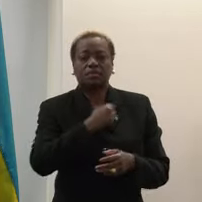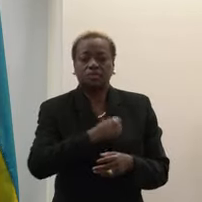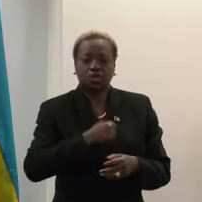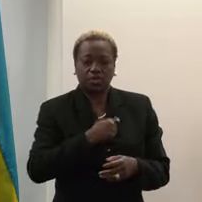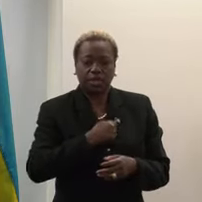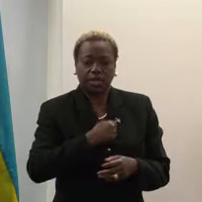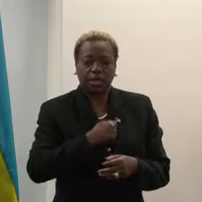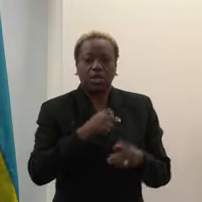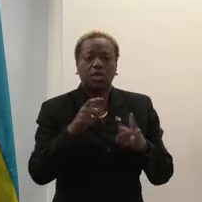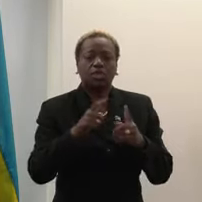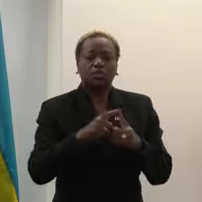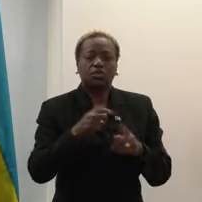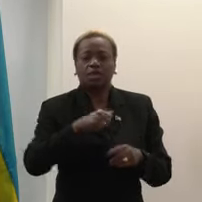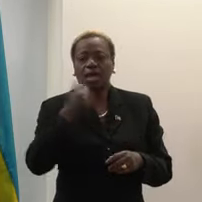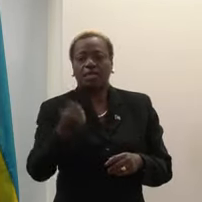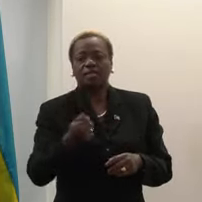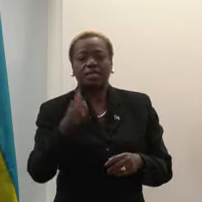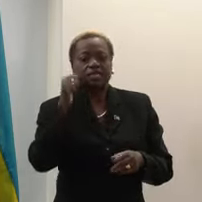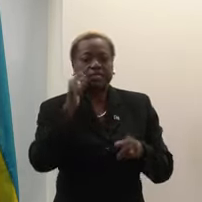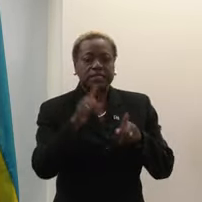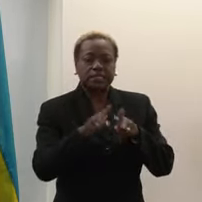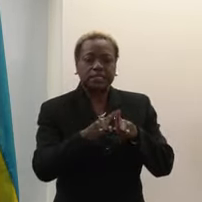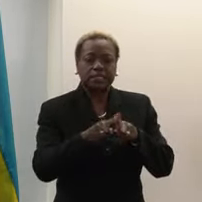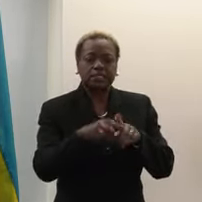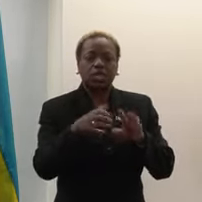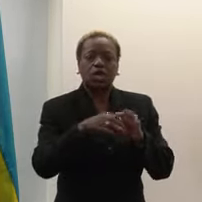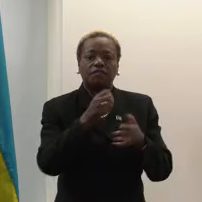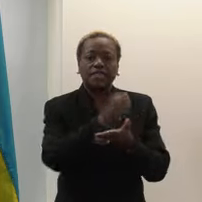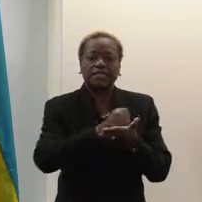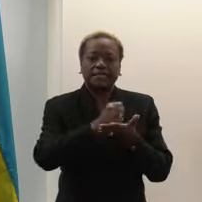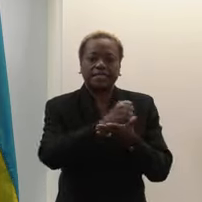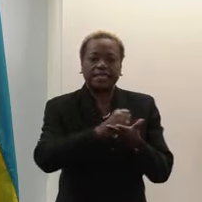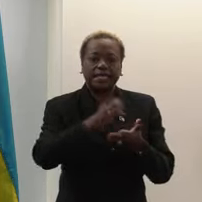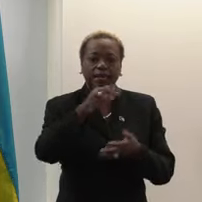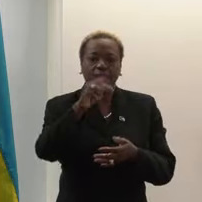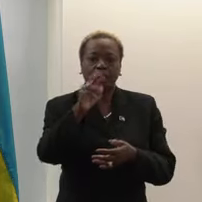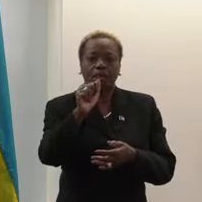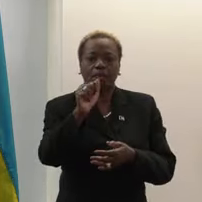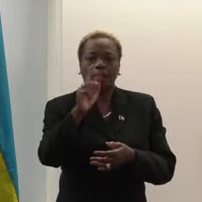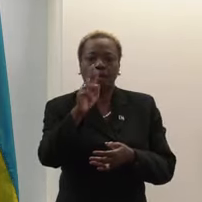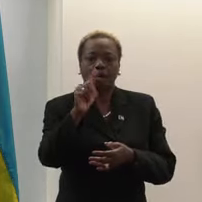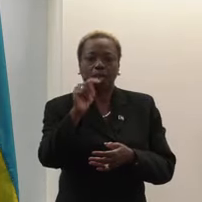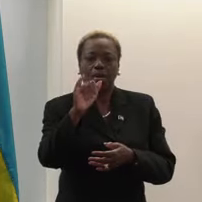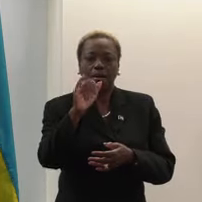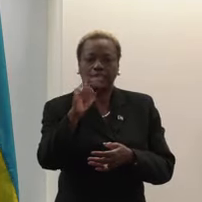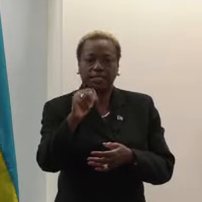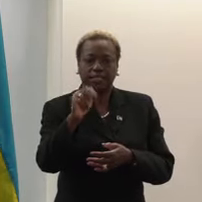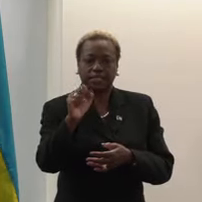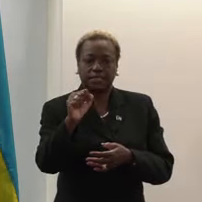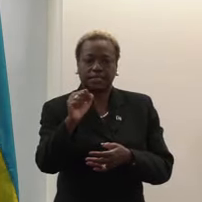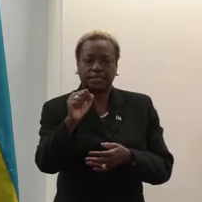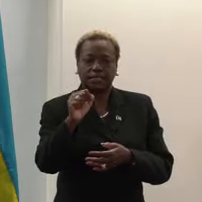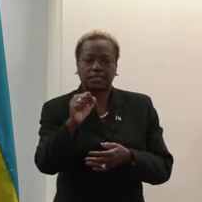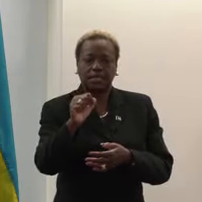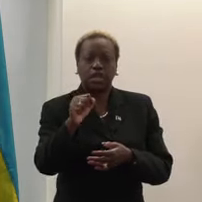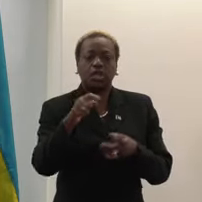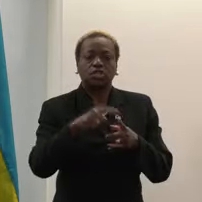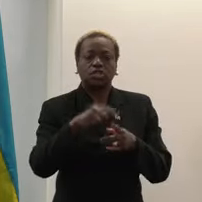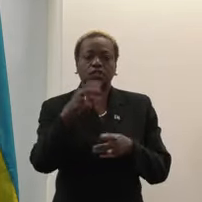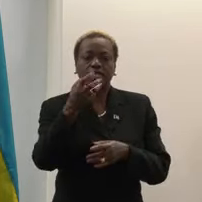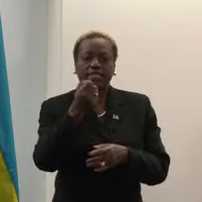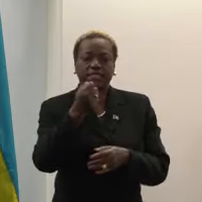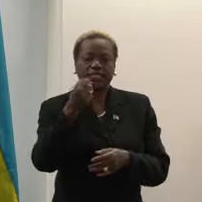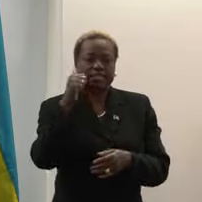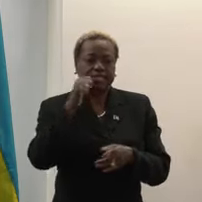the Benedictine sisters of St. Martin's Monastery on Nassau Street, to Sister Cecilia's